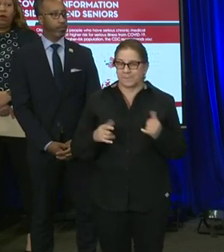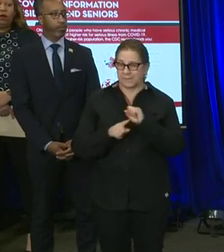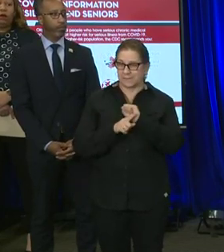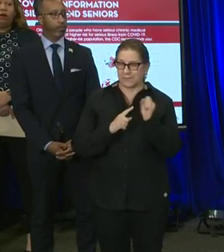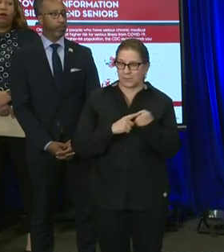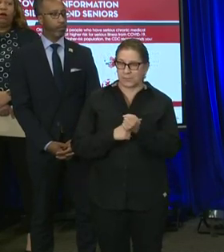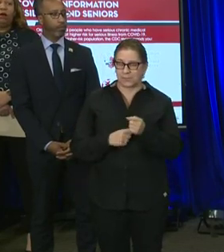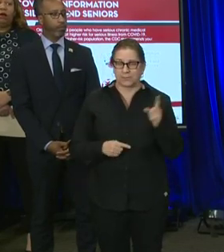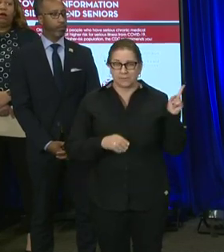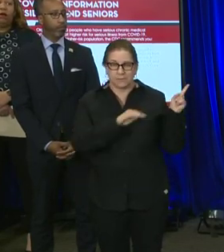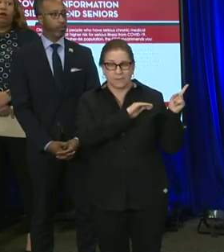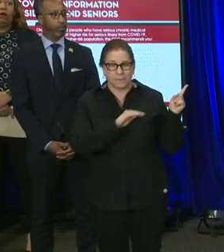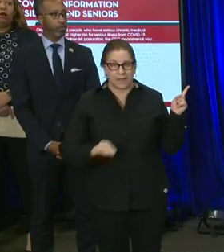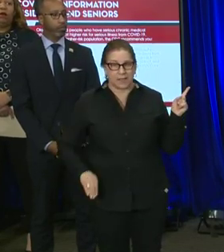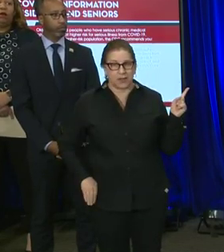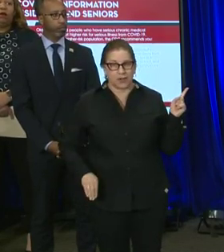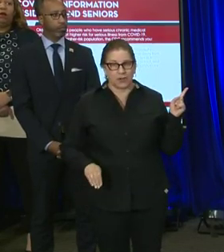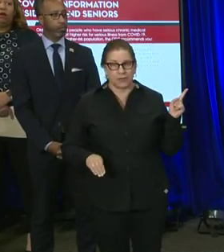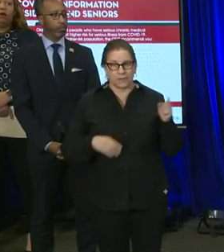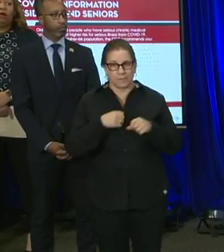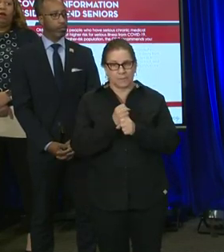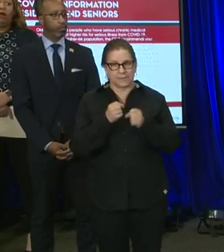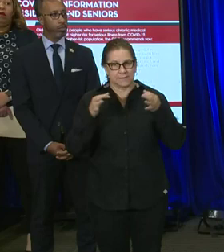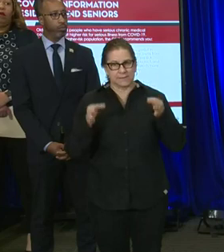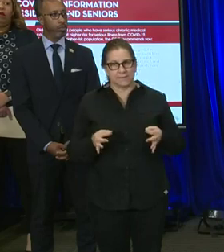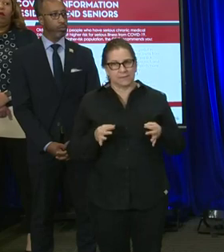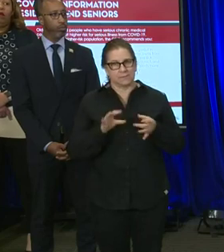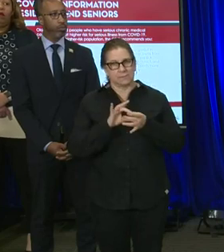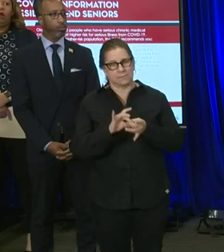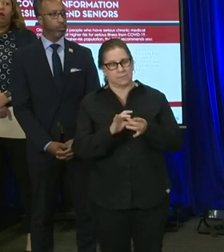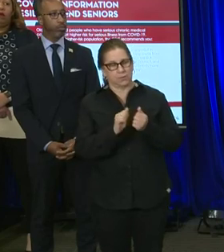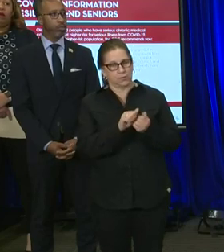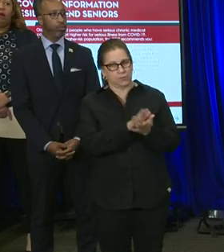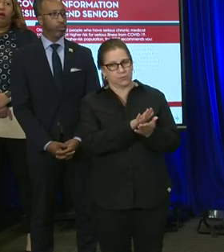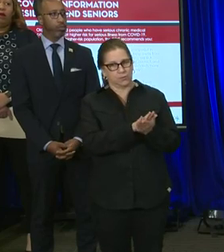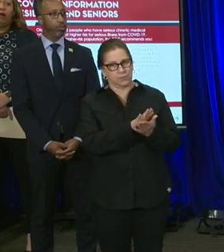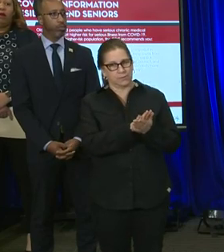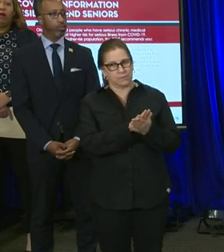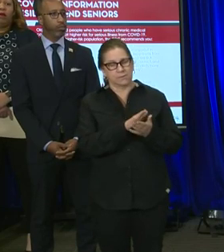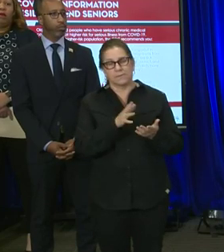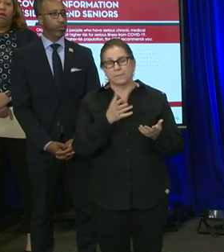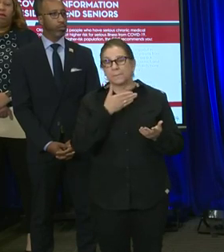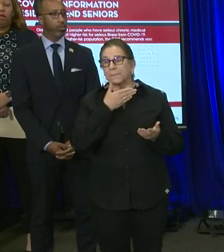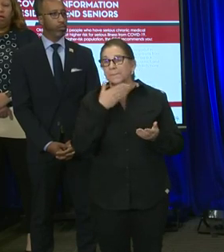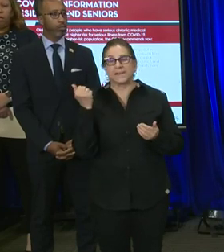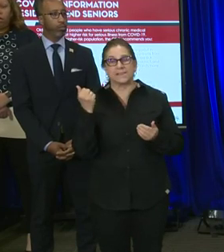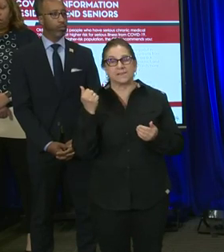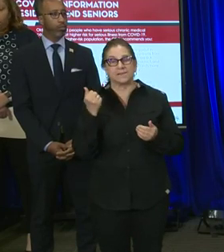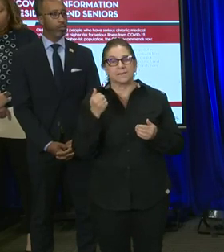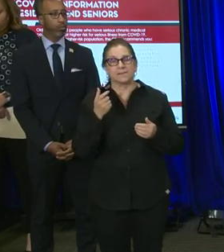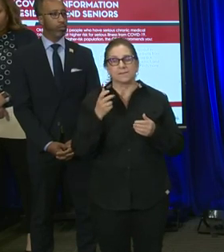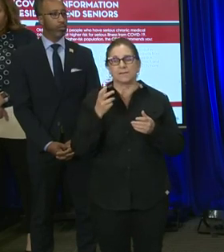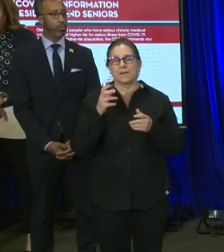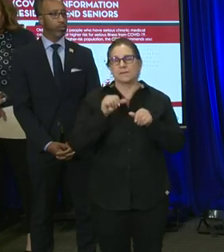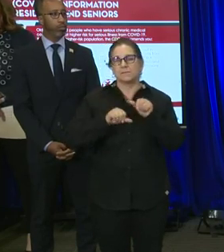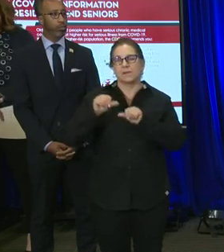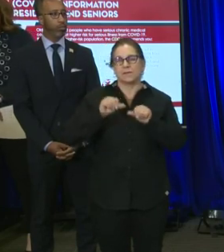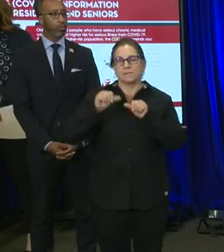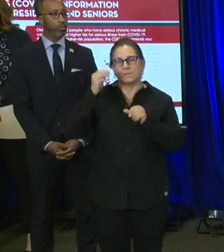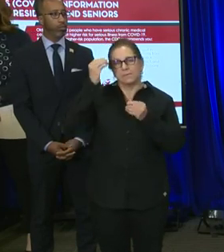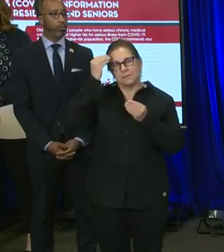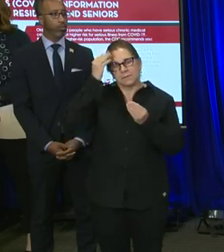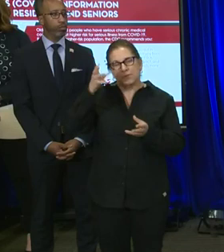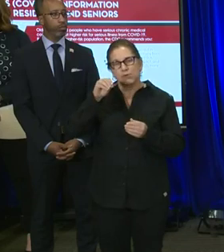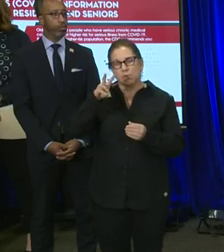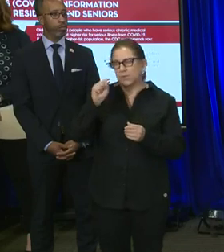made school-related decisions based on the best available science and in close consultation with DC Health, with the Chancellor